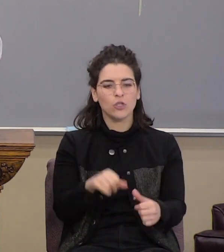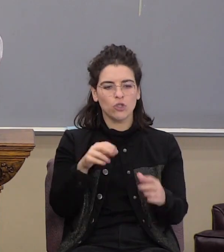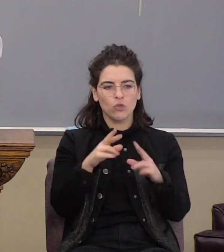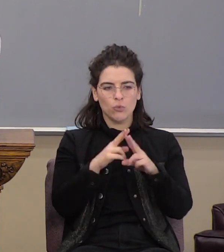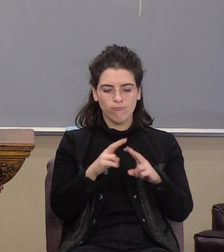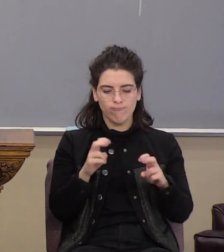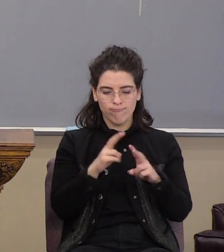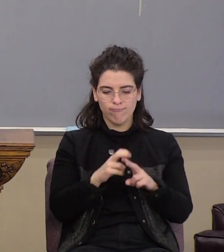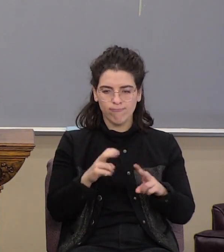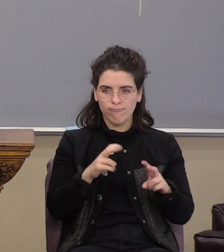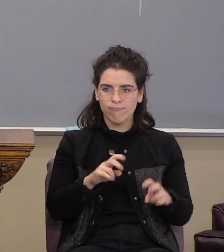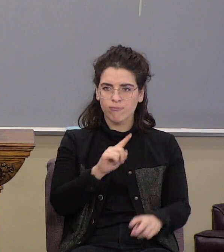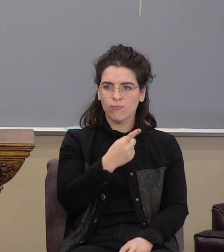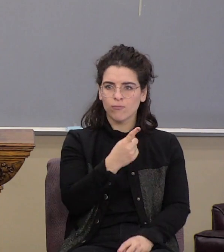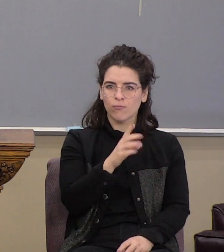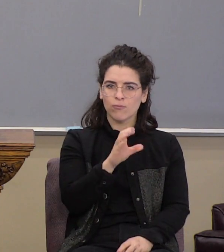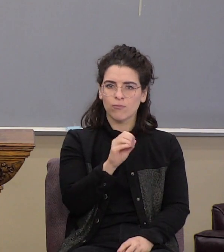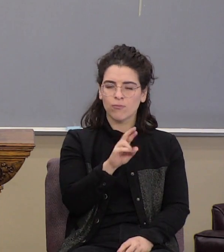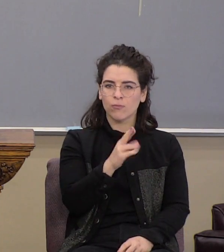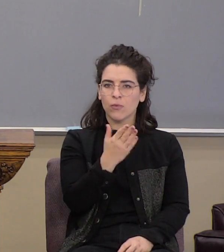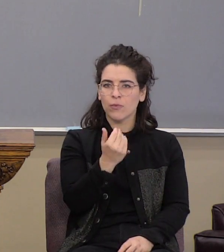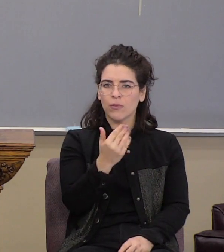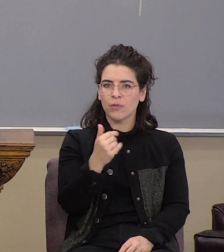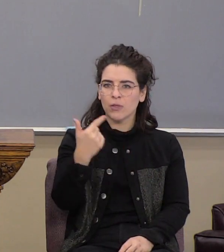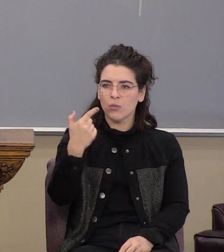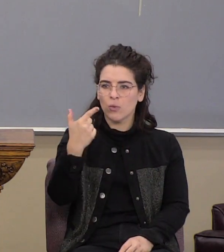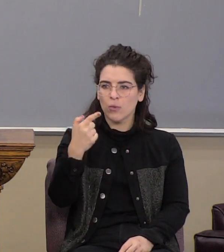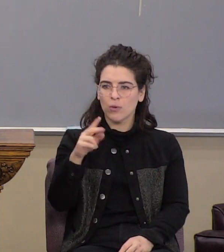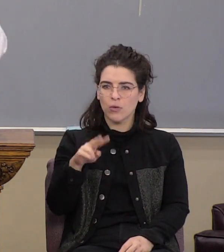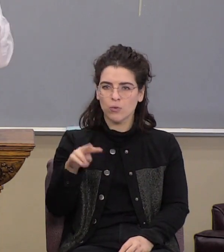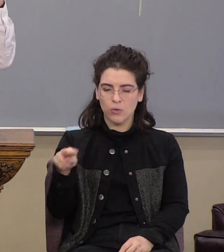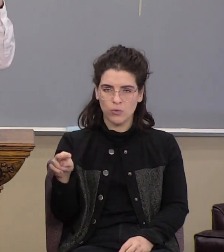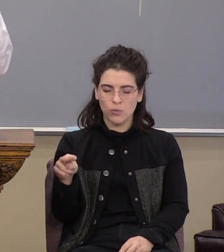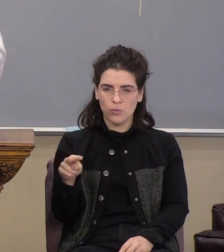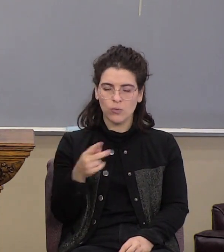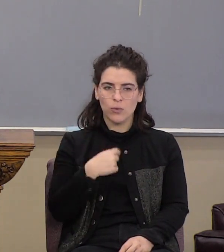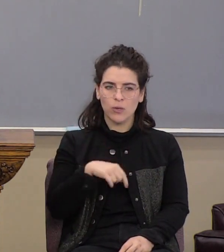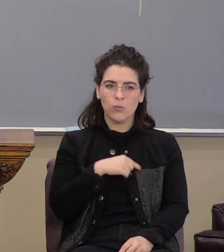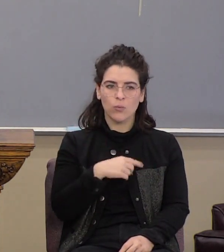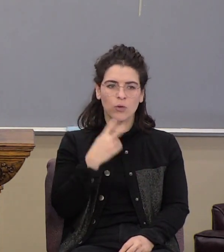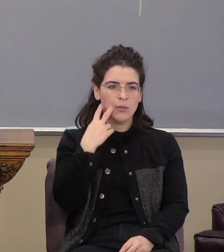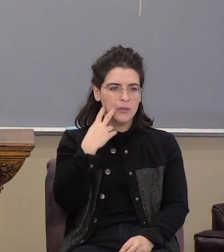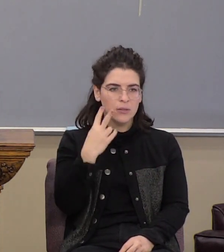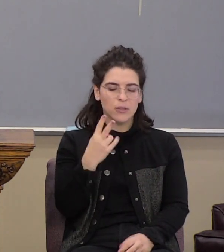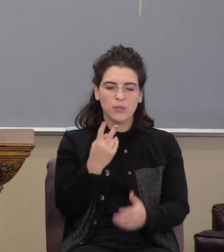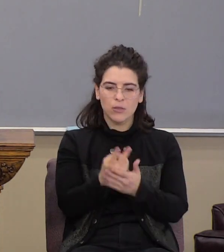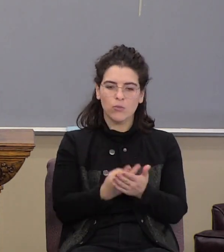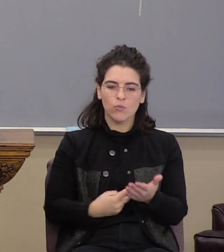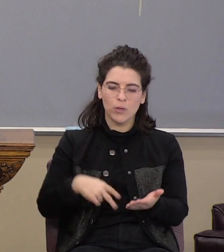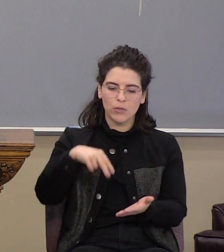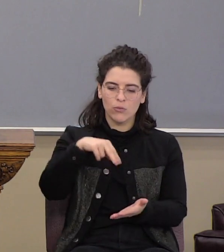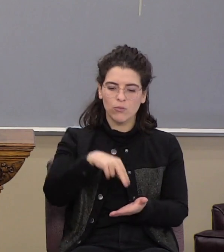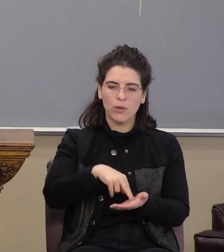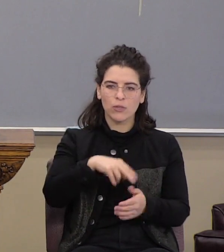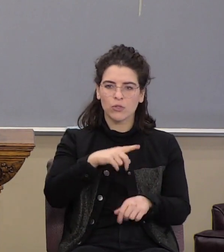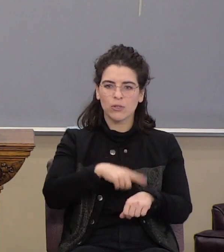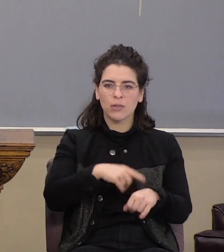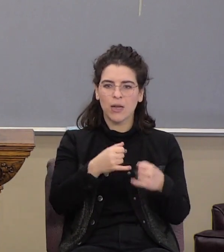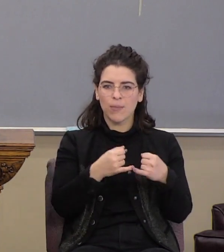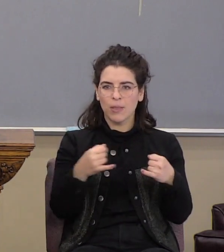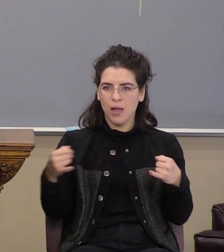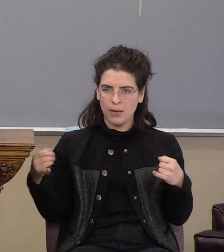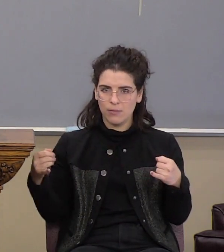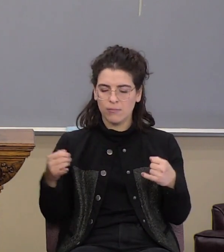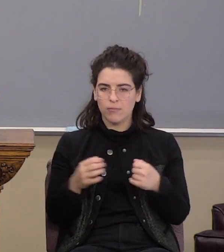15, specifically verses 21 and verse 22, okay? And what we're doing is we're looking at the resurrection timeline, okay?